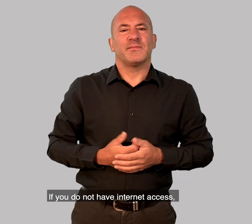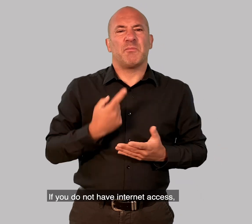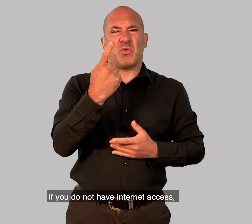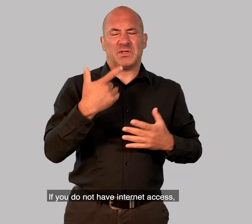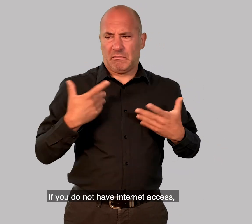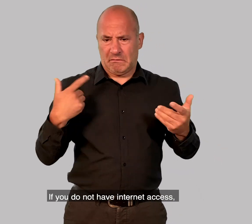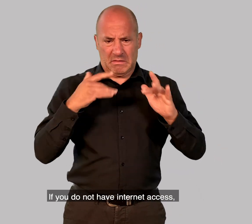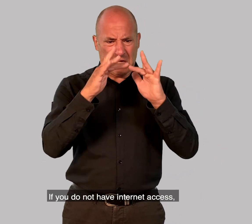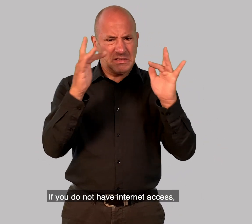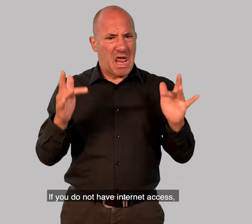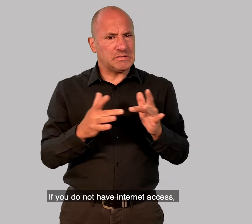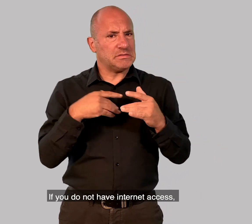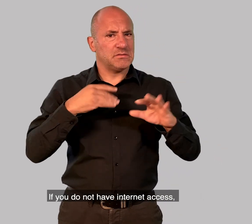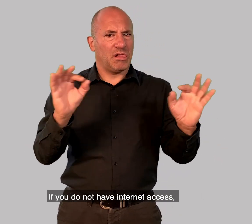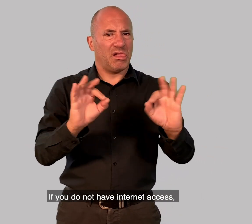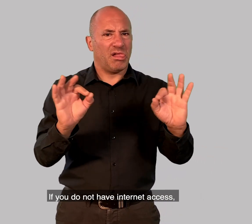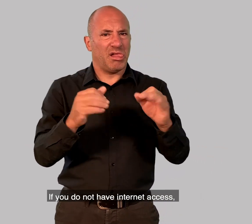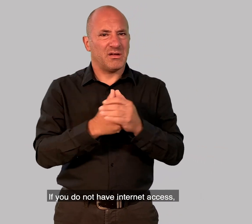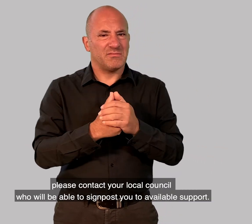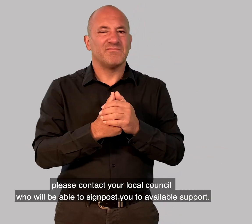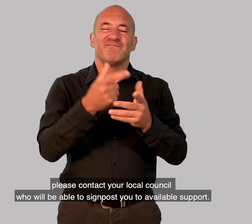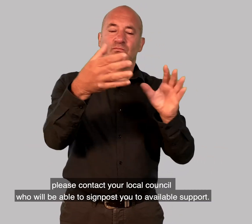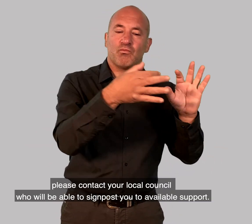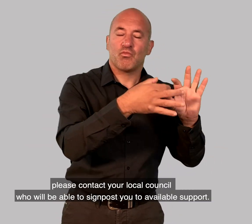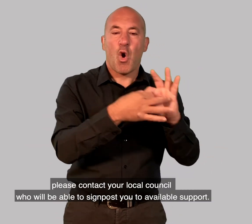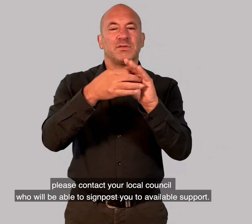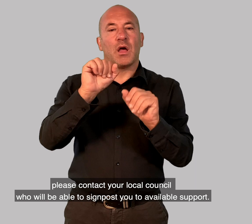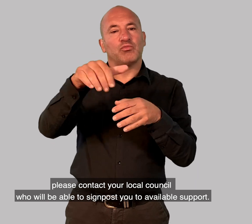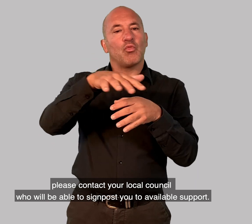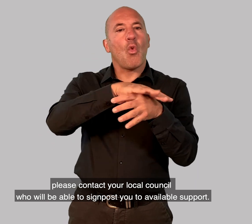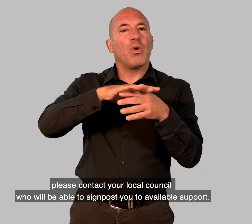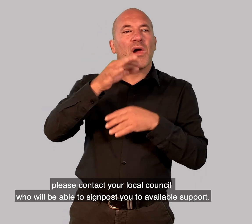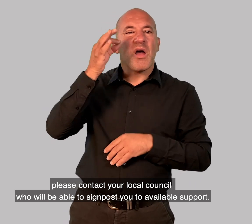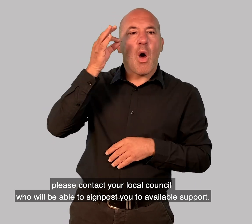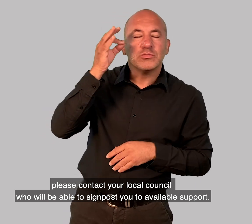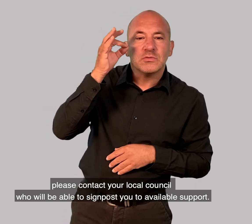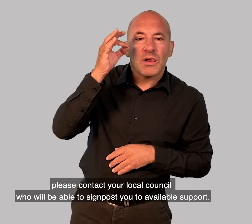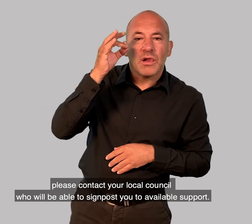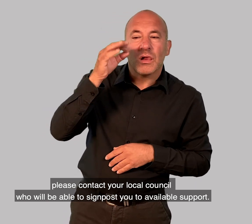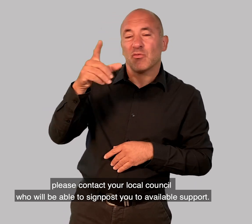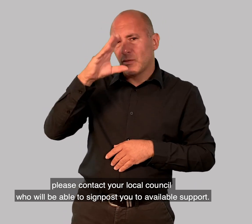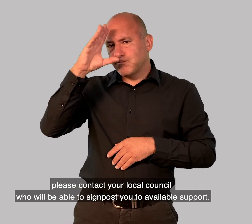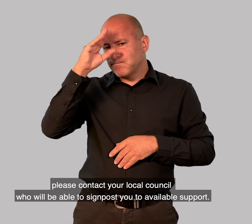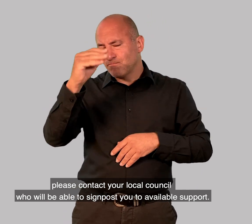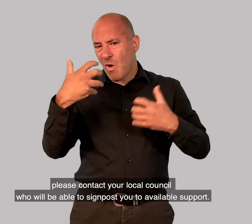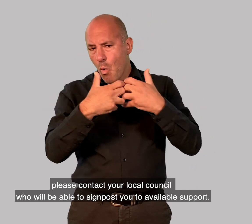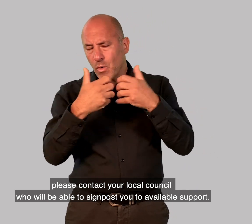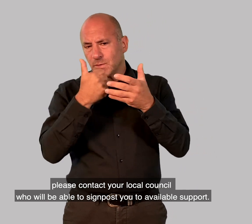If you do not have internet access, please contact your local council, who will be able to signpost you